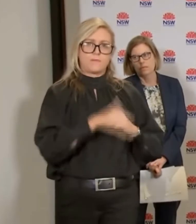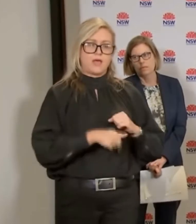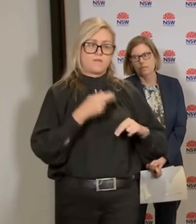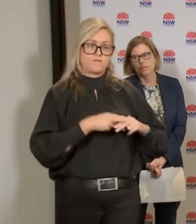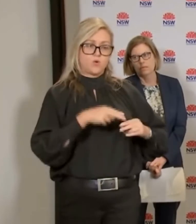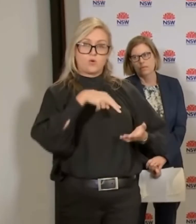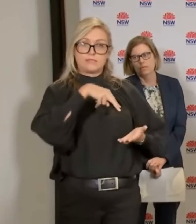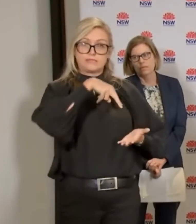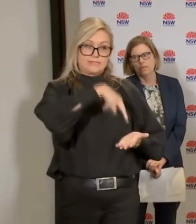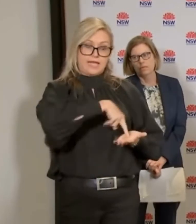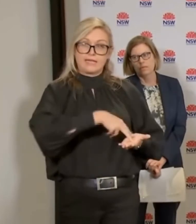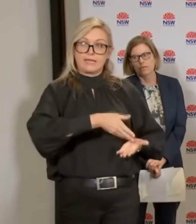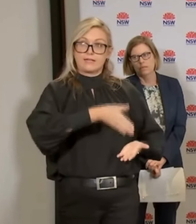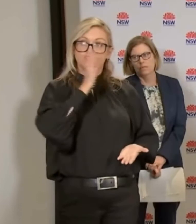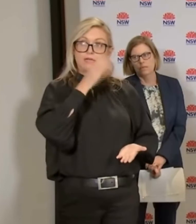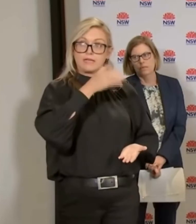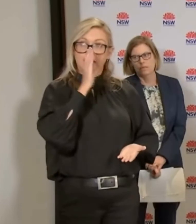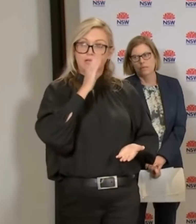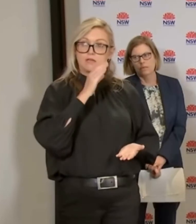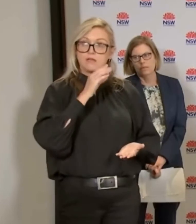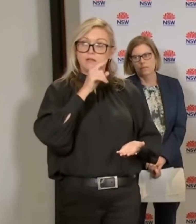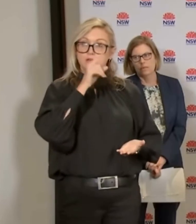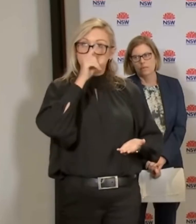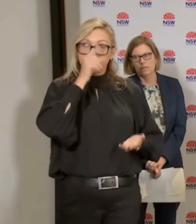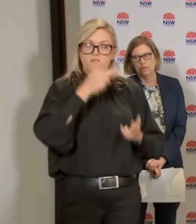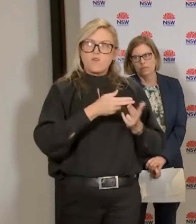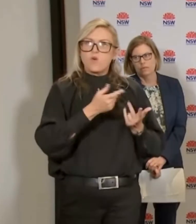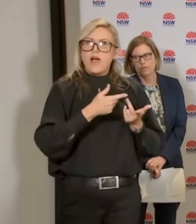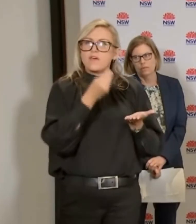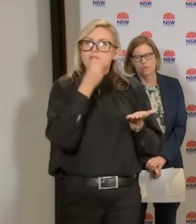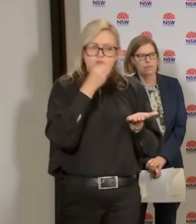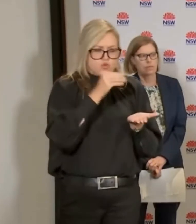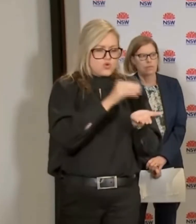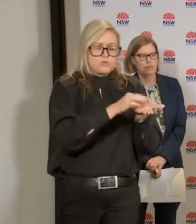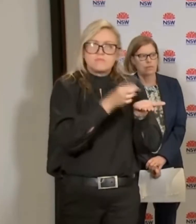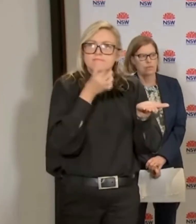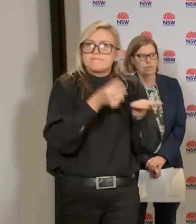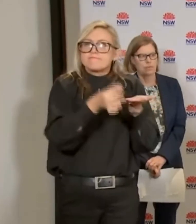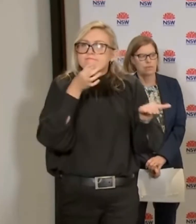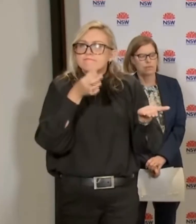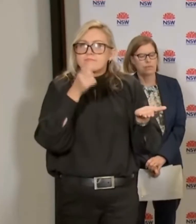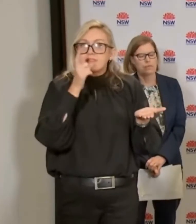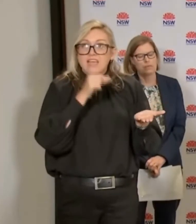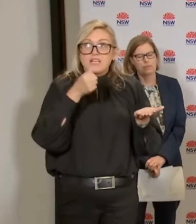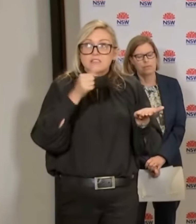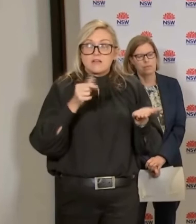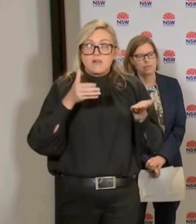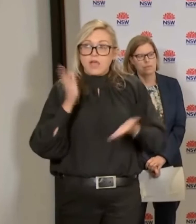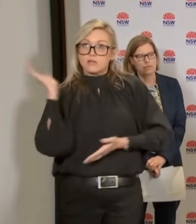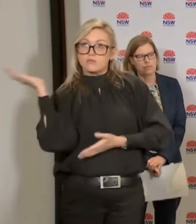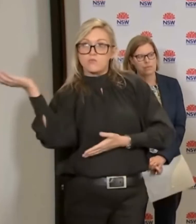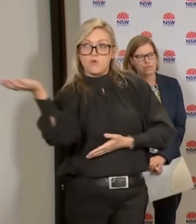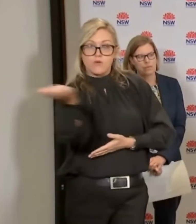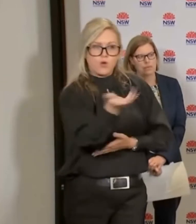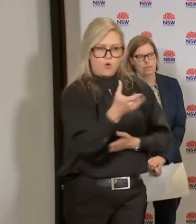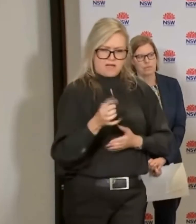a waiter actually pass them around on a tray, or do they still need to be delivered in a box? Oh, well, that's a very specific question. But obviously from the 17th of